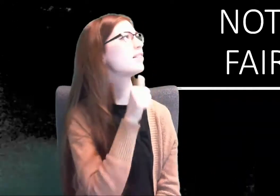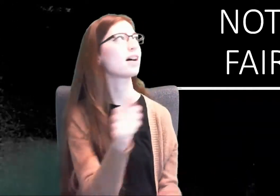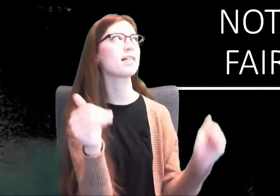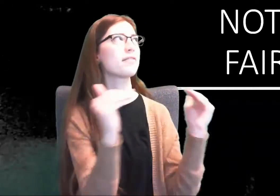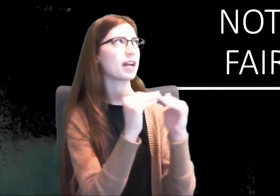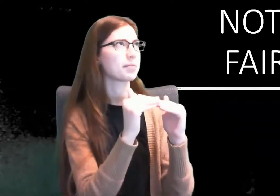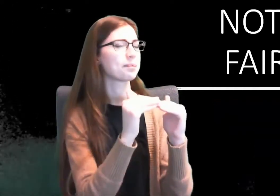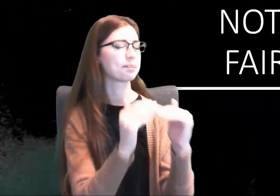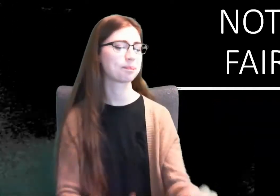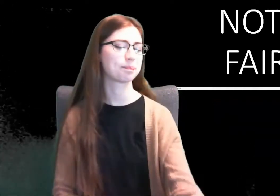Not fair.